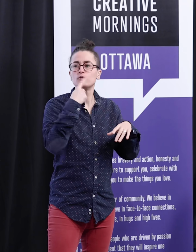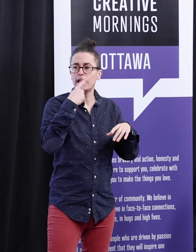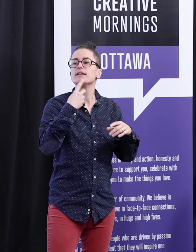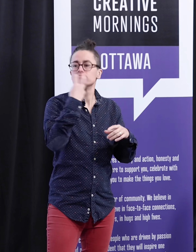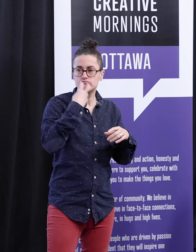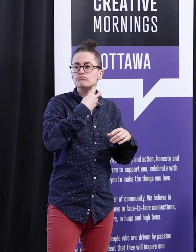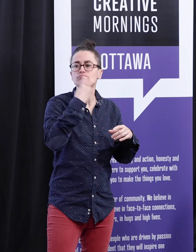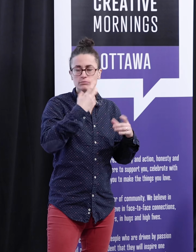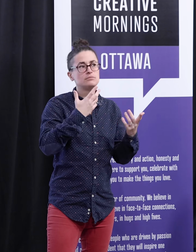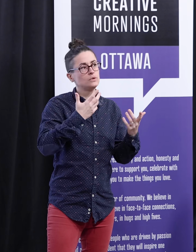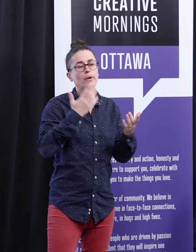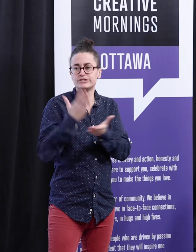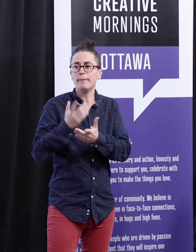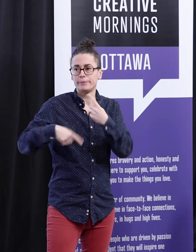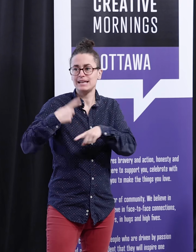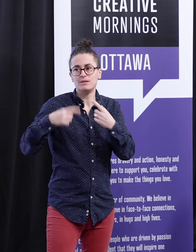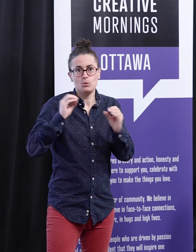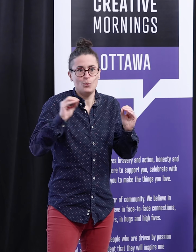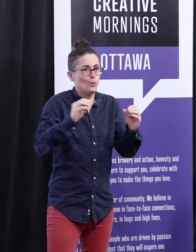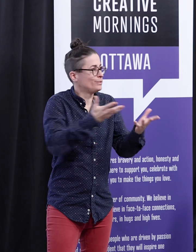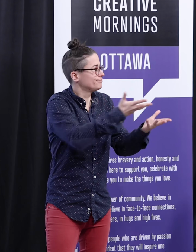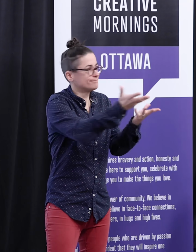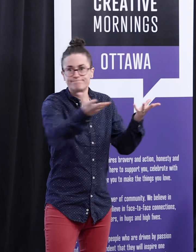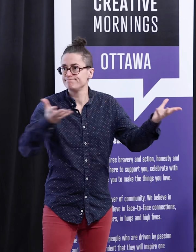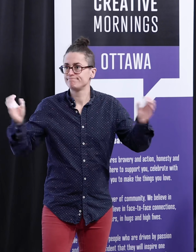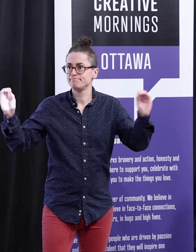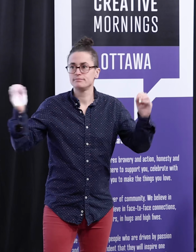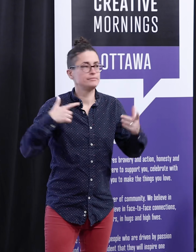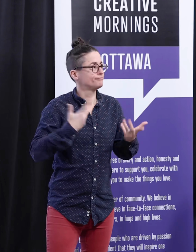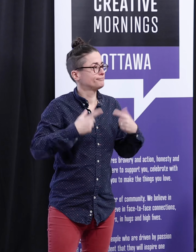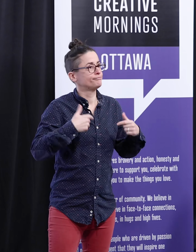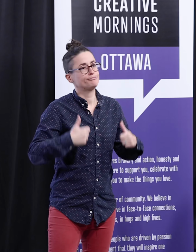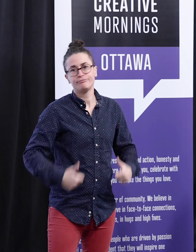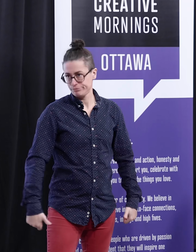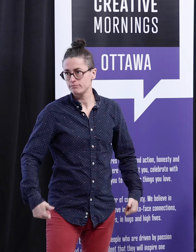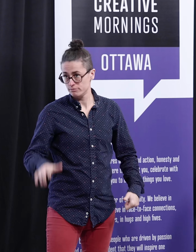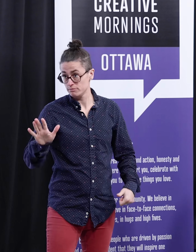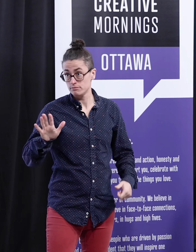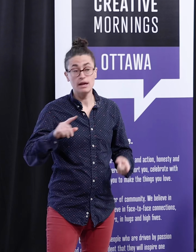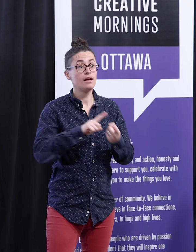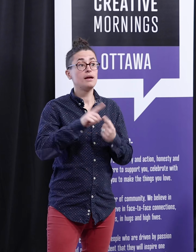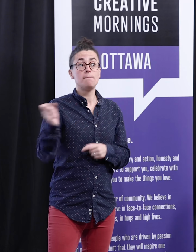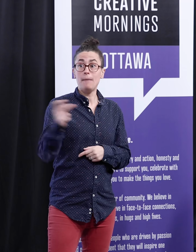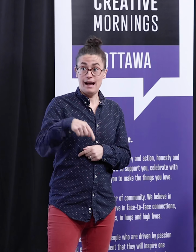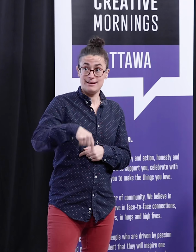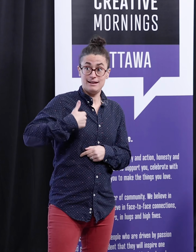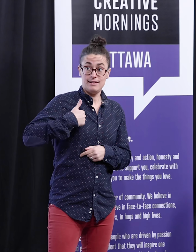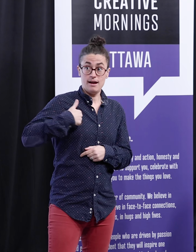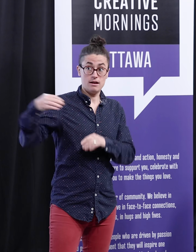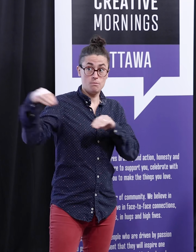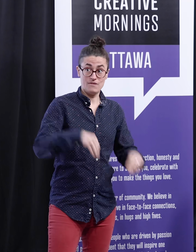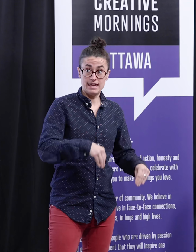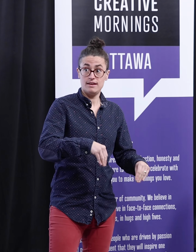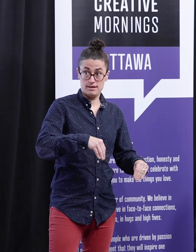so quickly. I did that, and then simultaneously, I learned to read lips. I'm out of